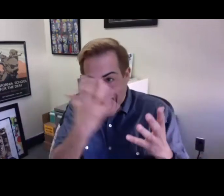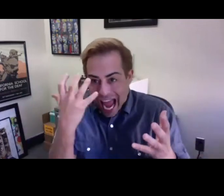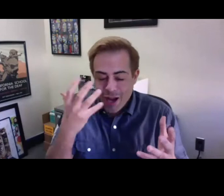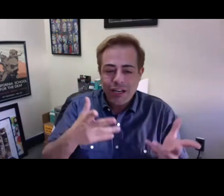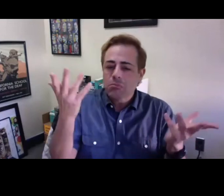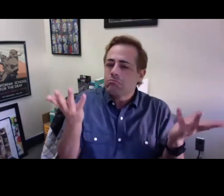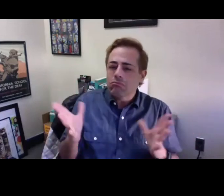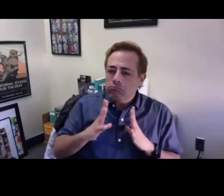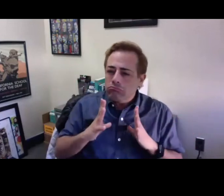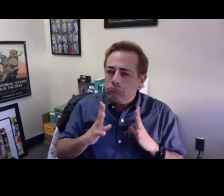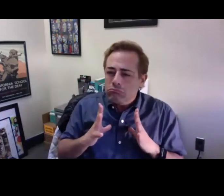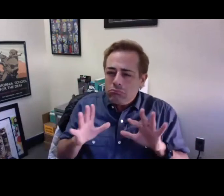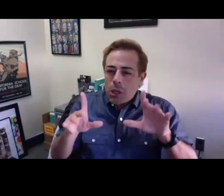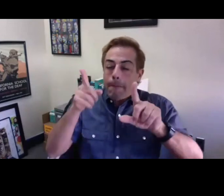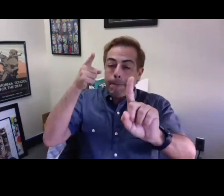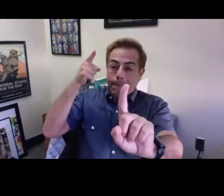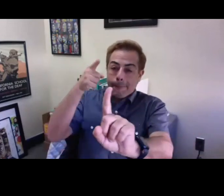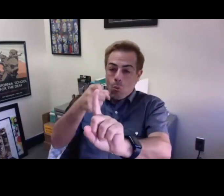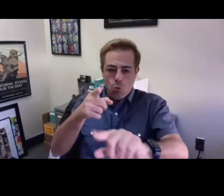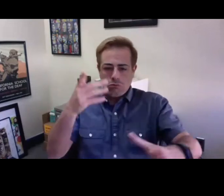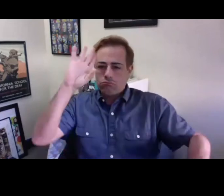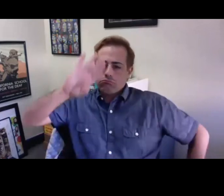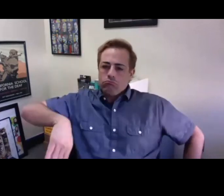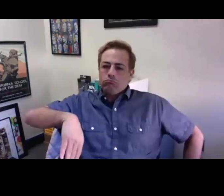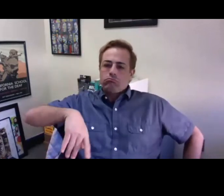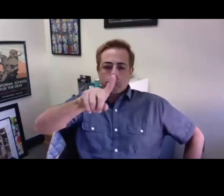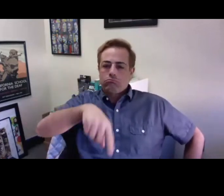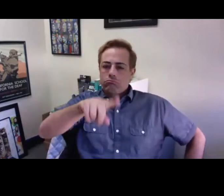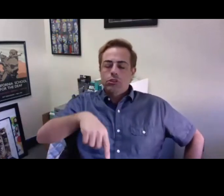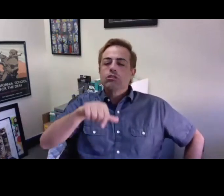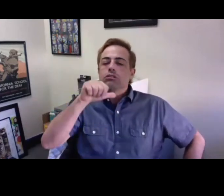deaf child that's very skilled in all of them, and all of those things are fine.